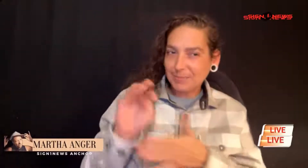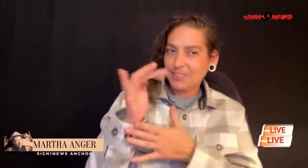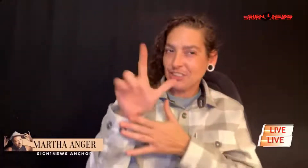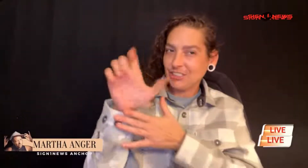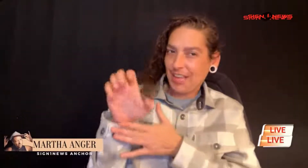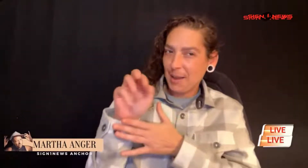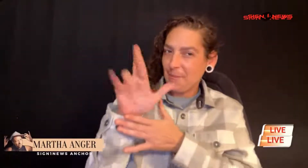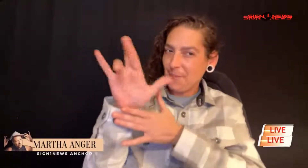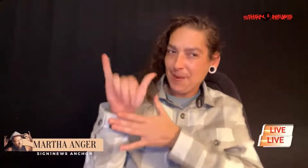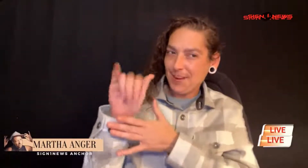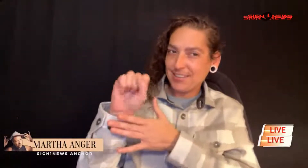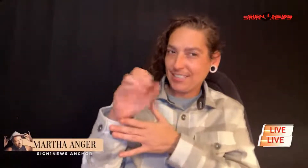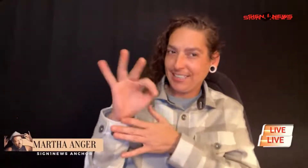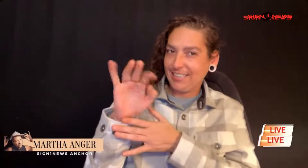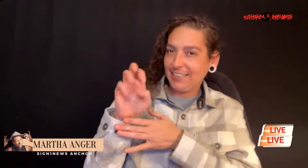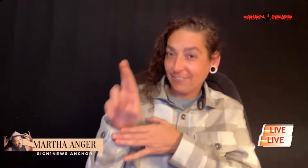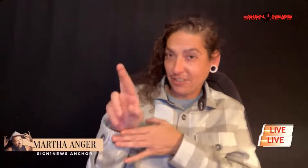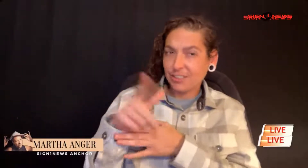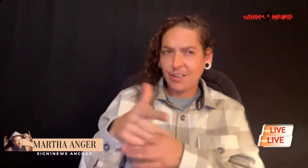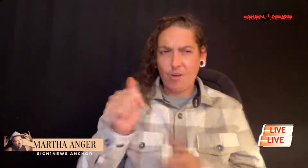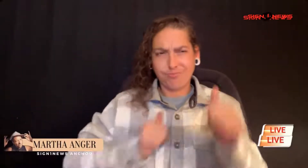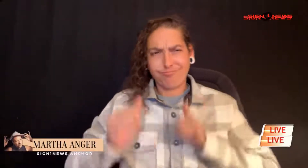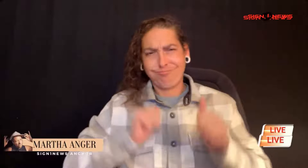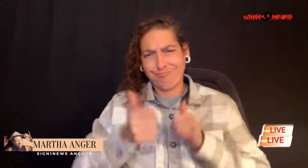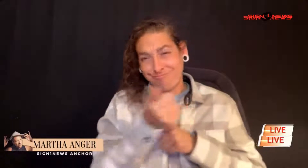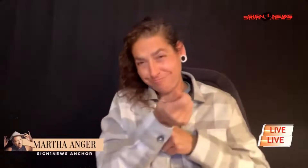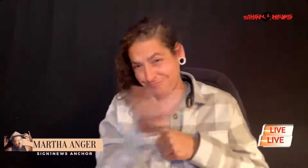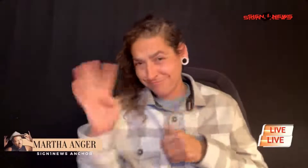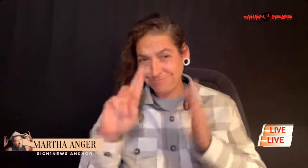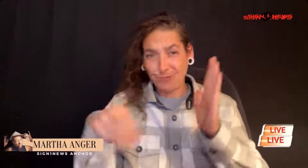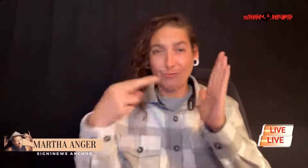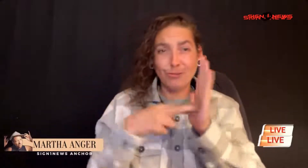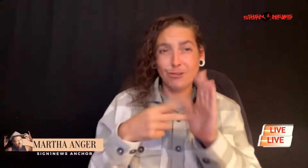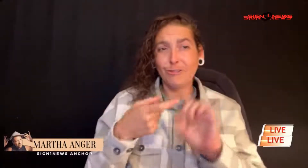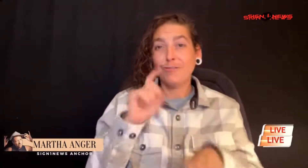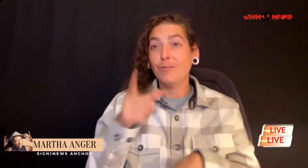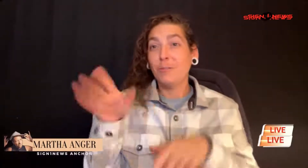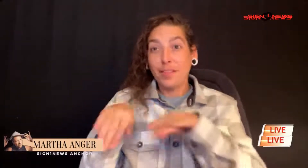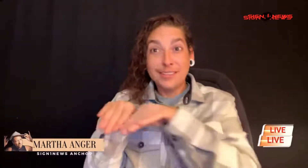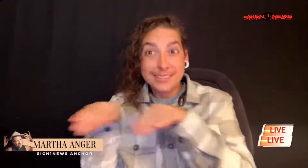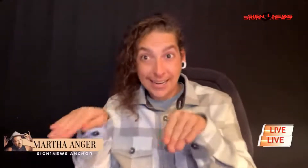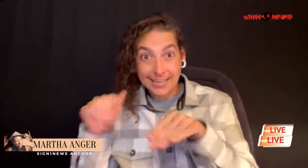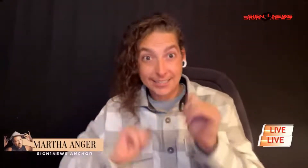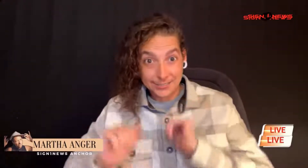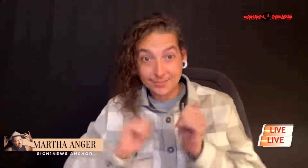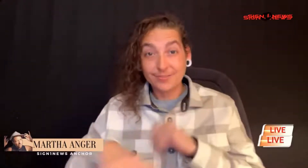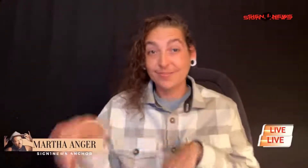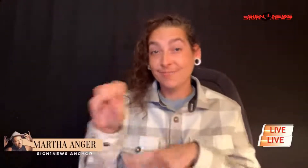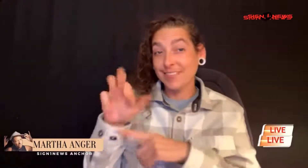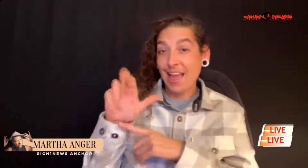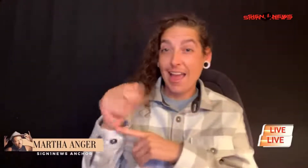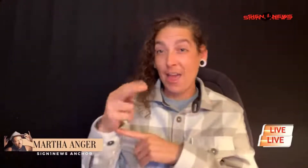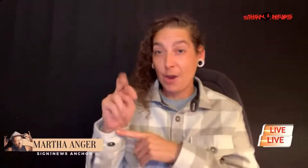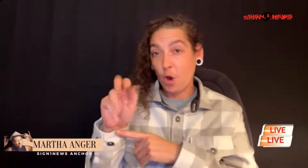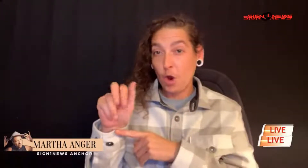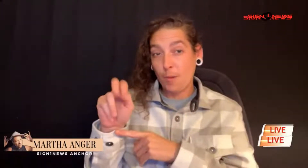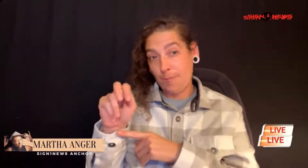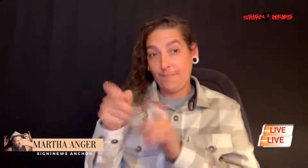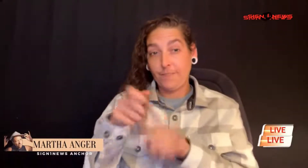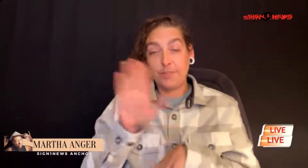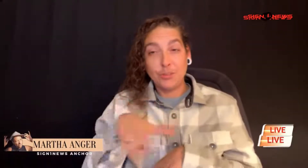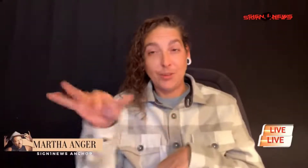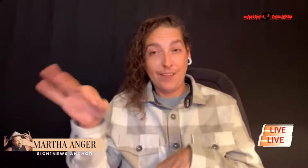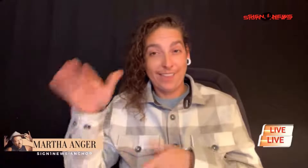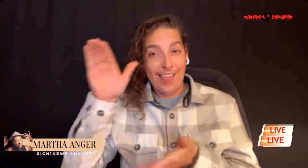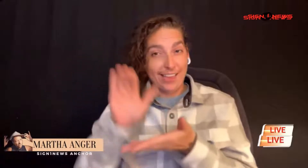So today, award-winning actress Michelle Mary Schaefer, she has played dozens of roles. On